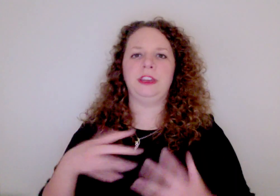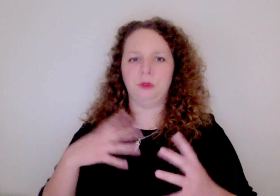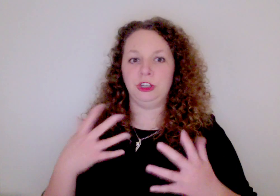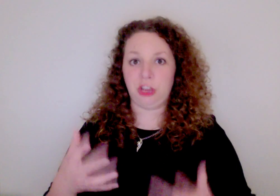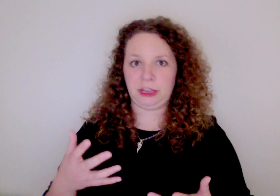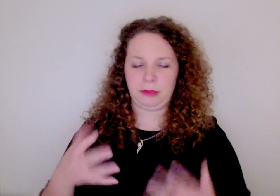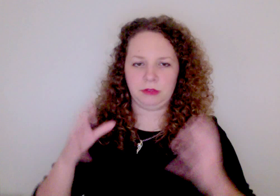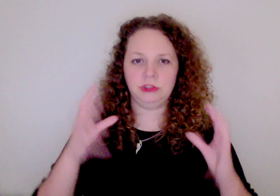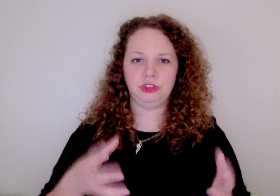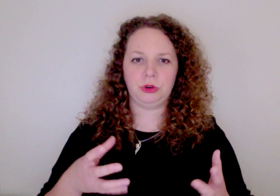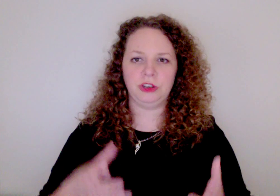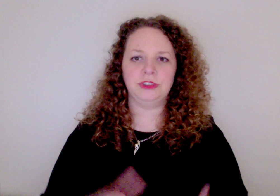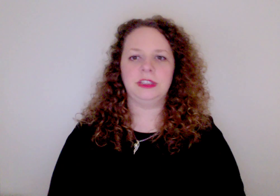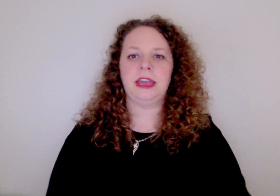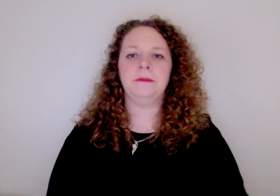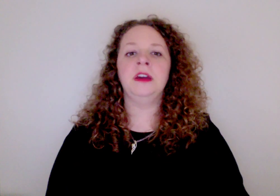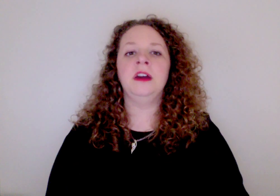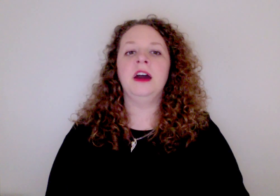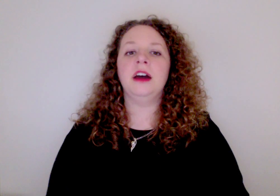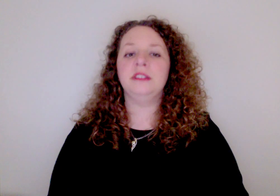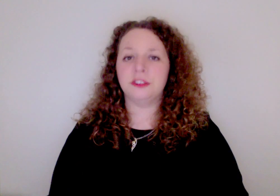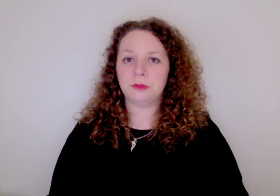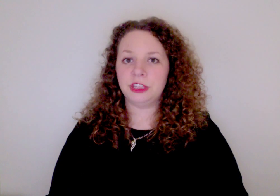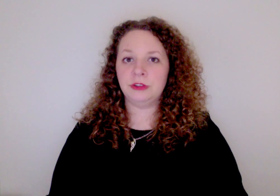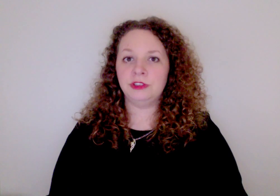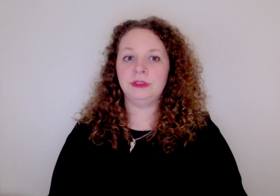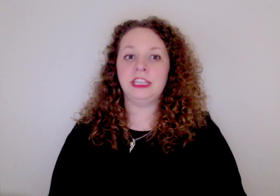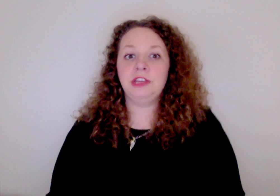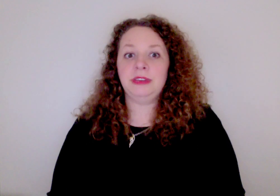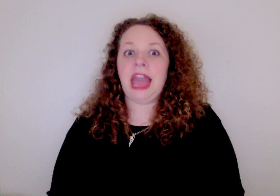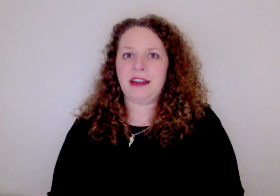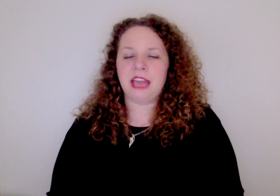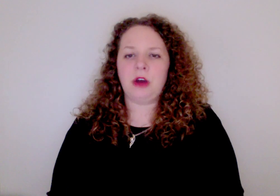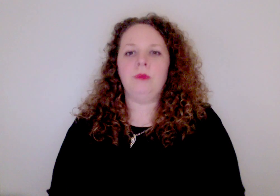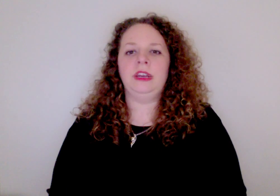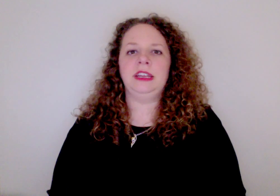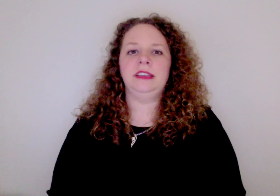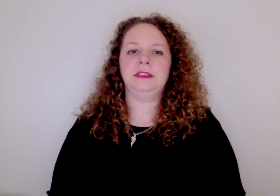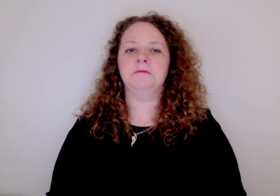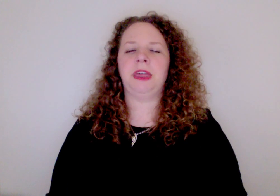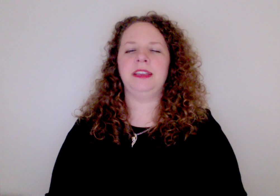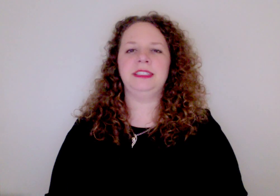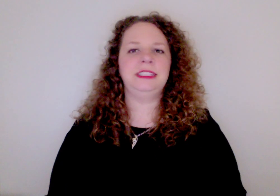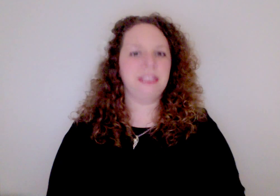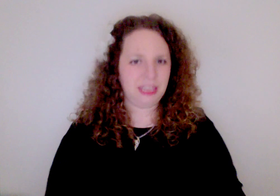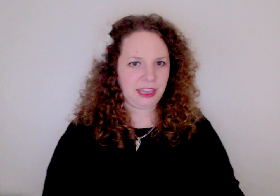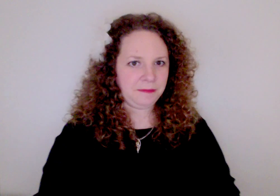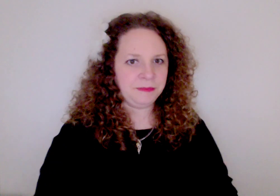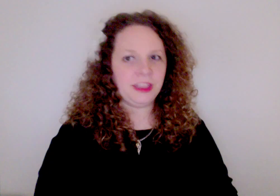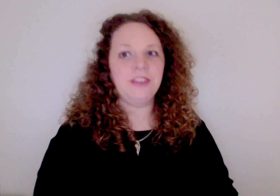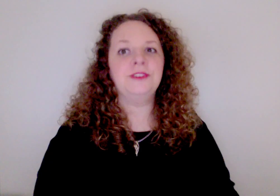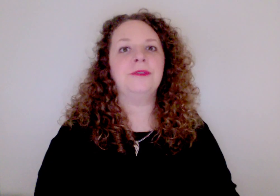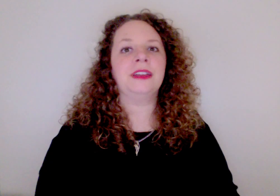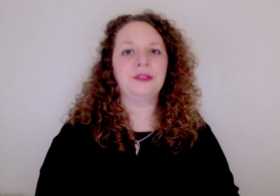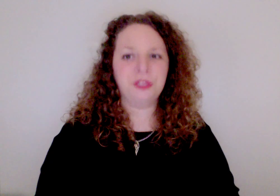what you're talking about, chores, okay? Another one that you can do is that you can act out what it is, okay? See if you can get this